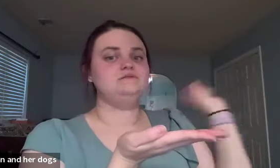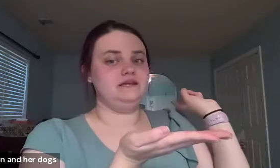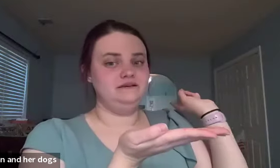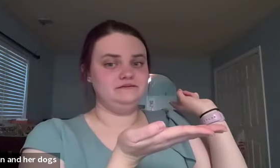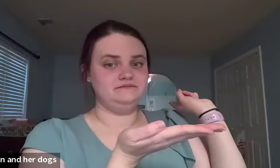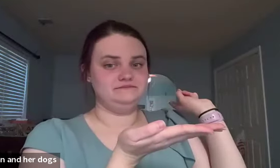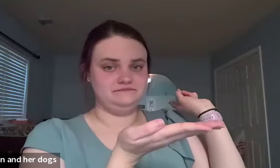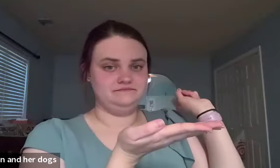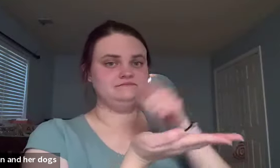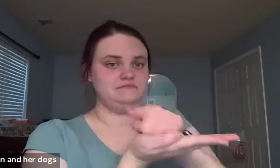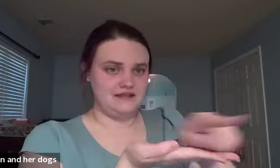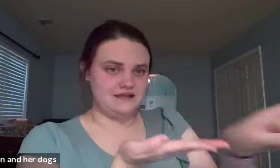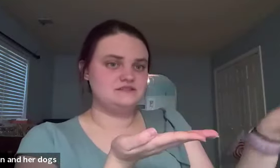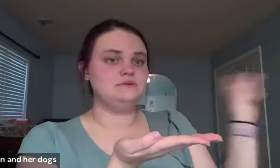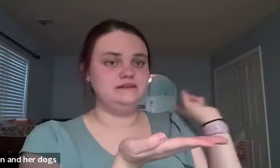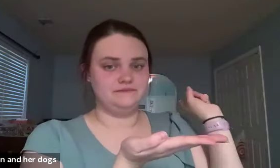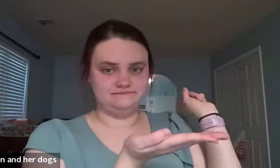last week, last week.